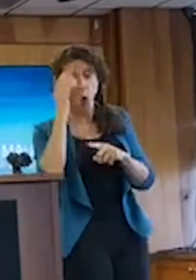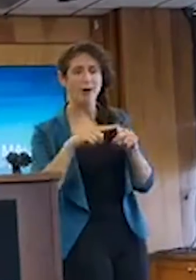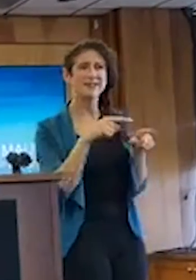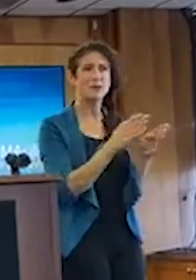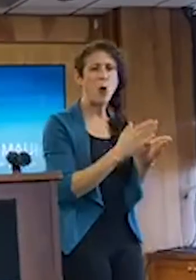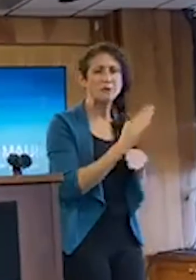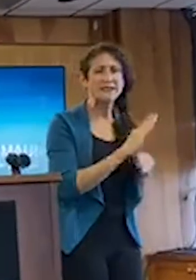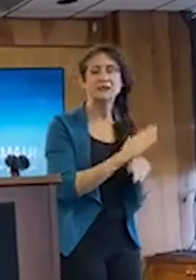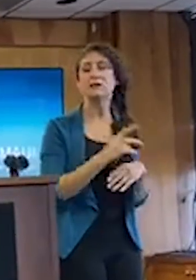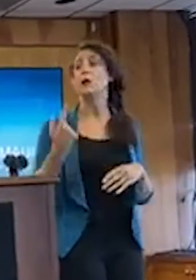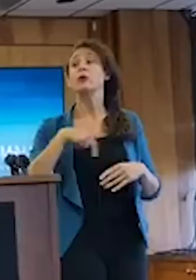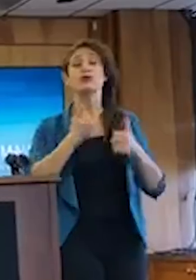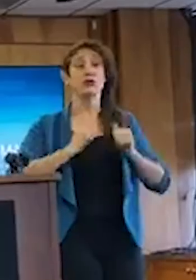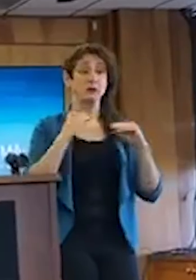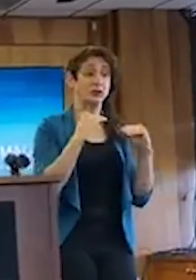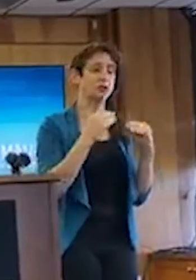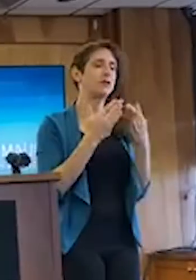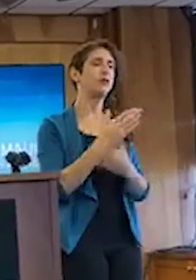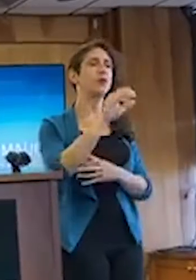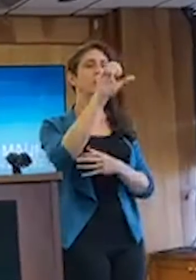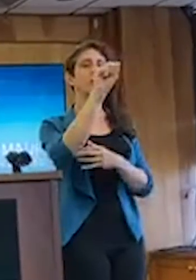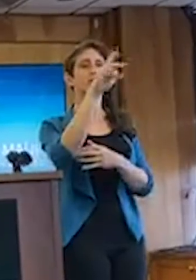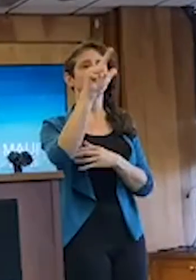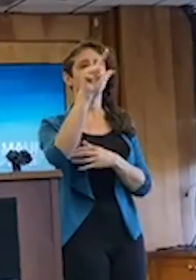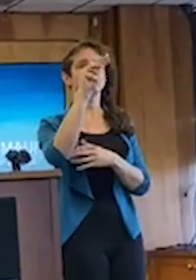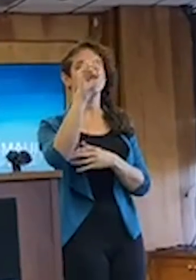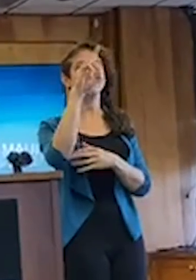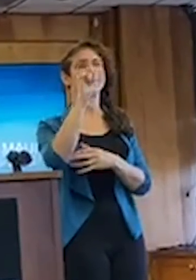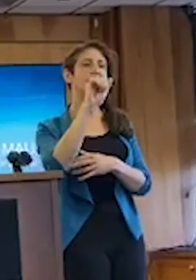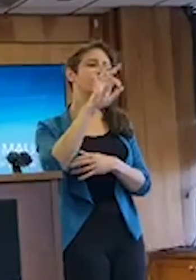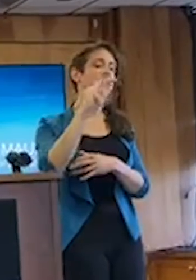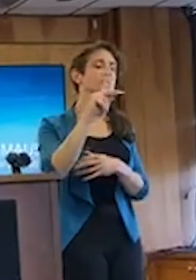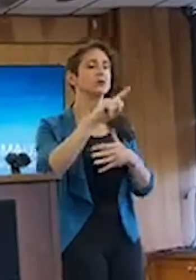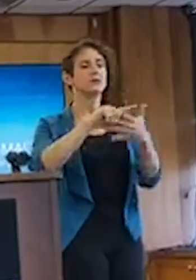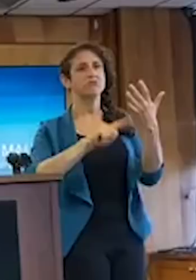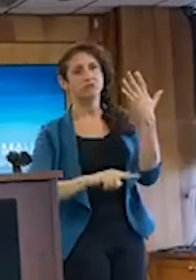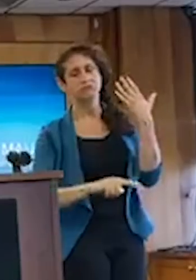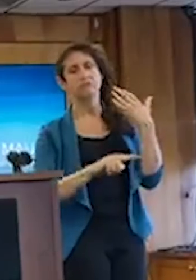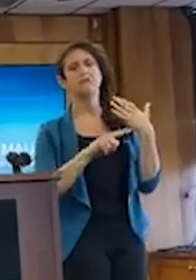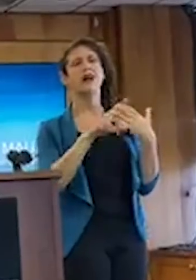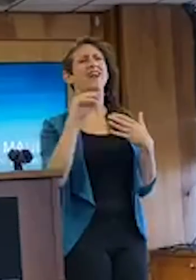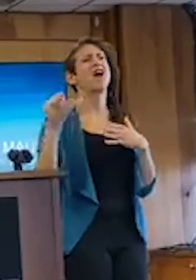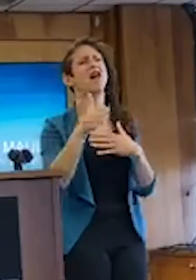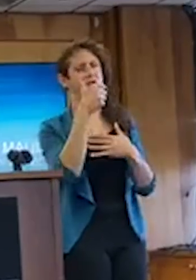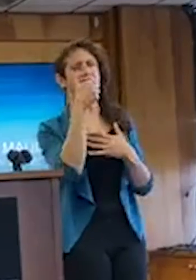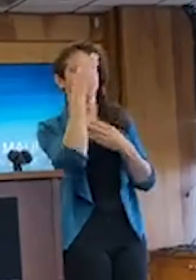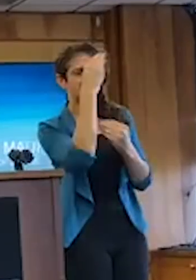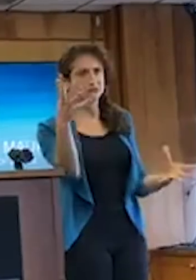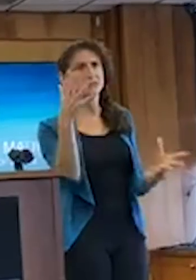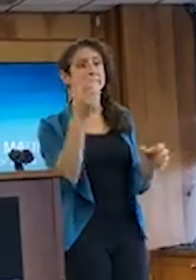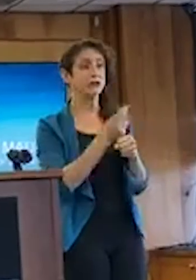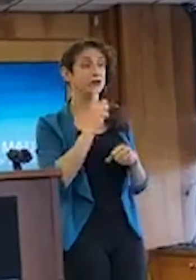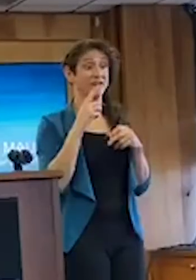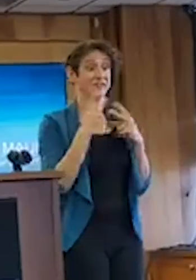and other methods to make sure communication to visitors that are coming in, that they're notified. No matter what you